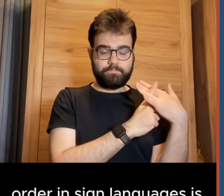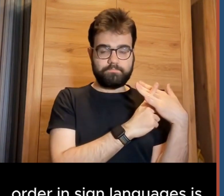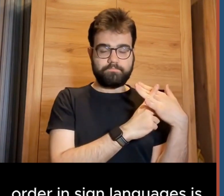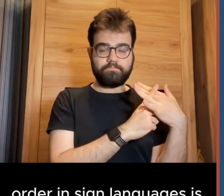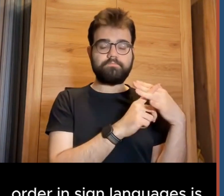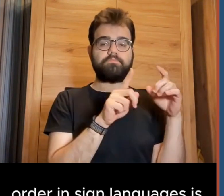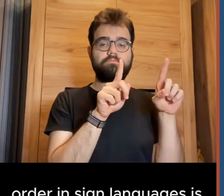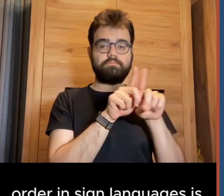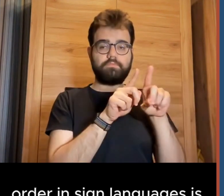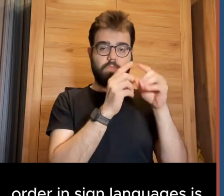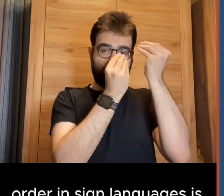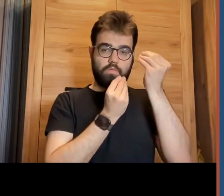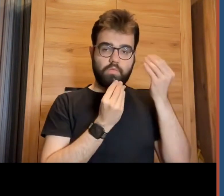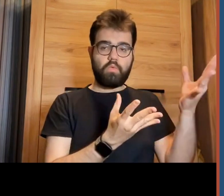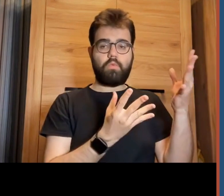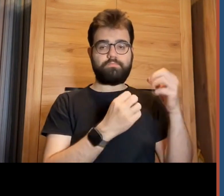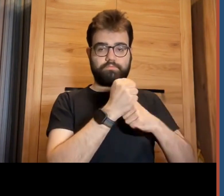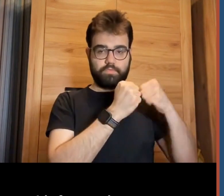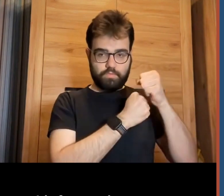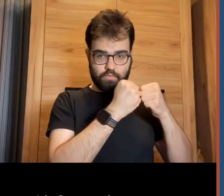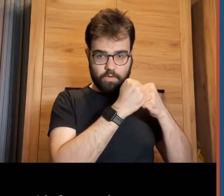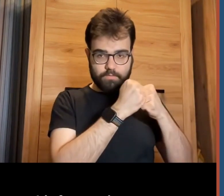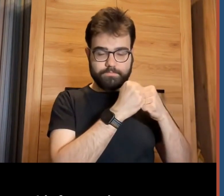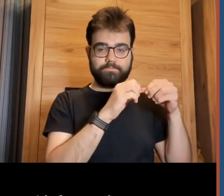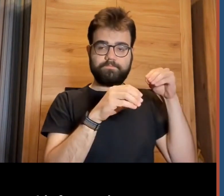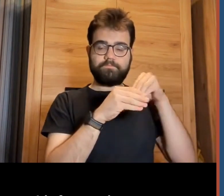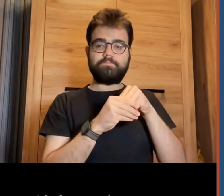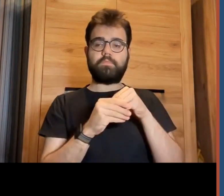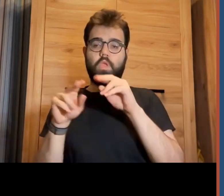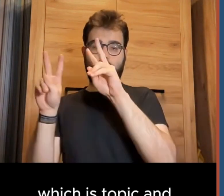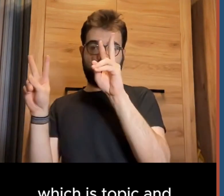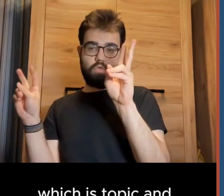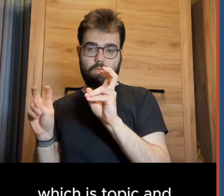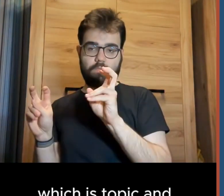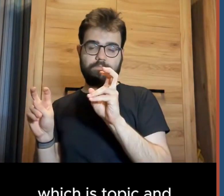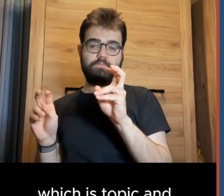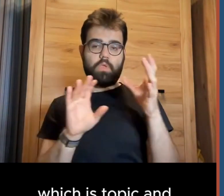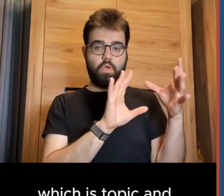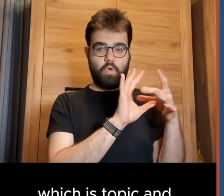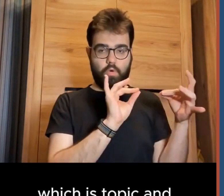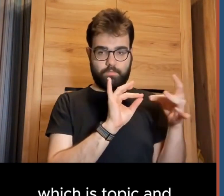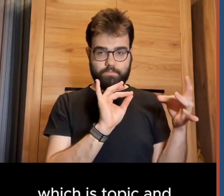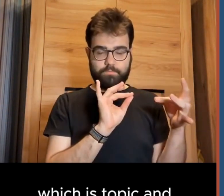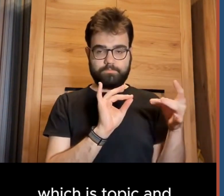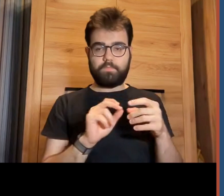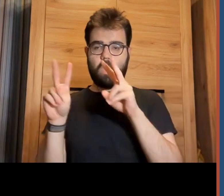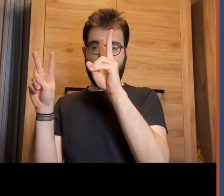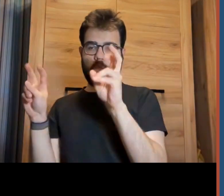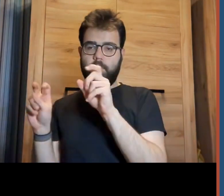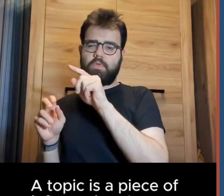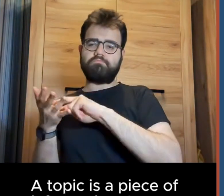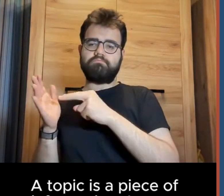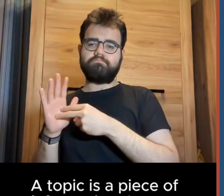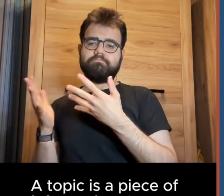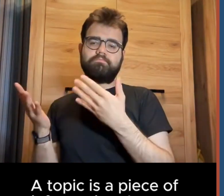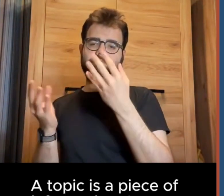or SOV, subject, object, verb, for the Italian and German sign languages. However, some